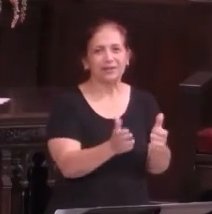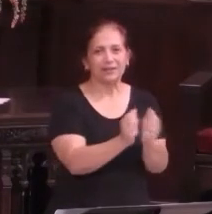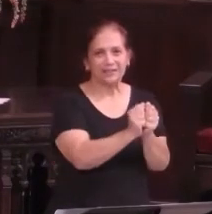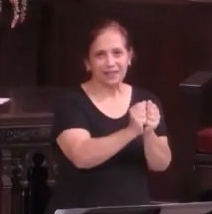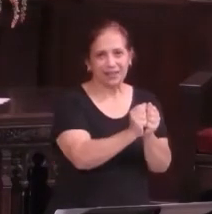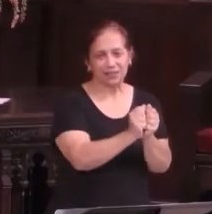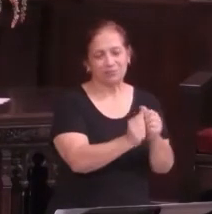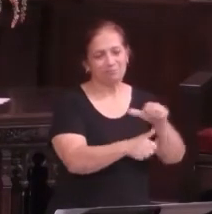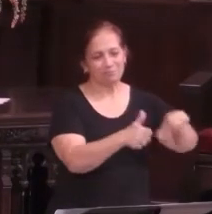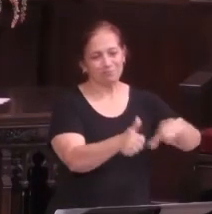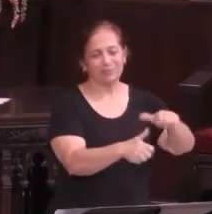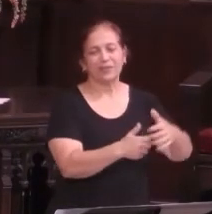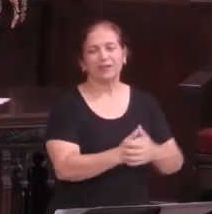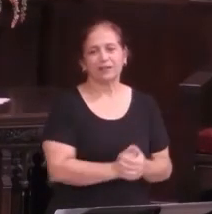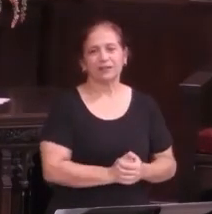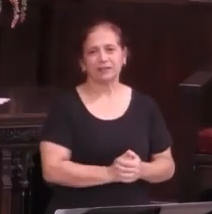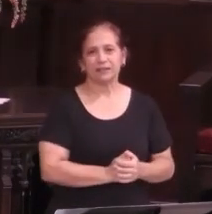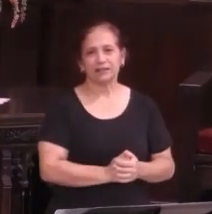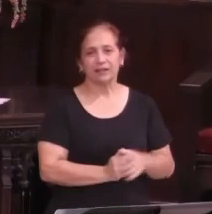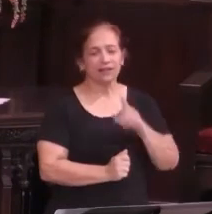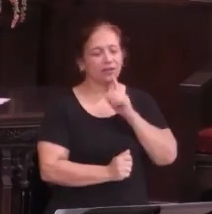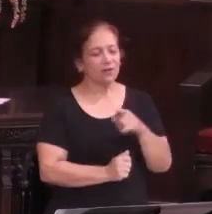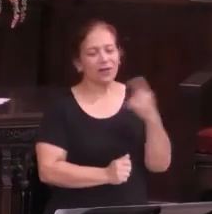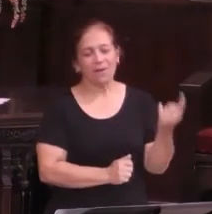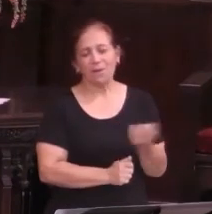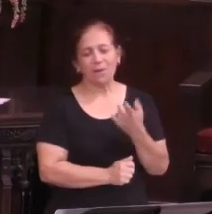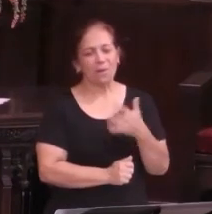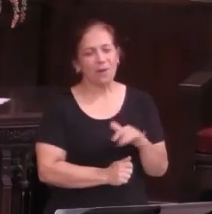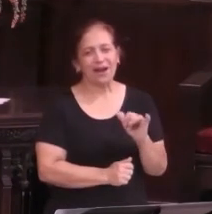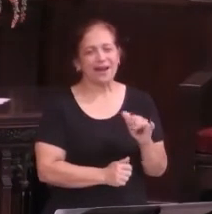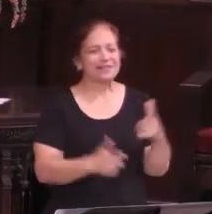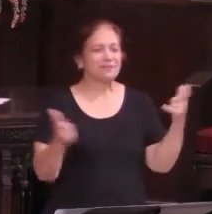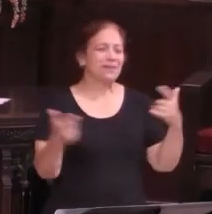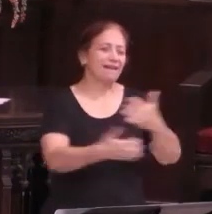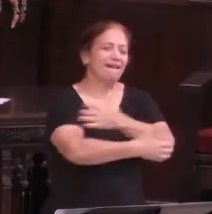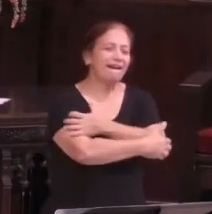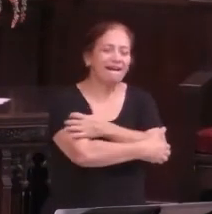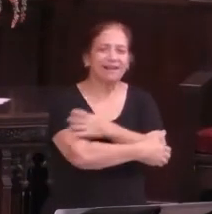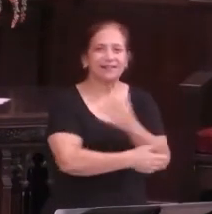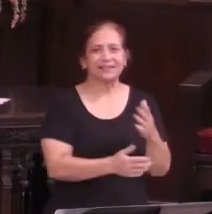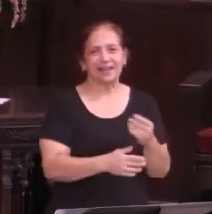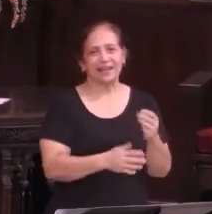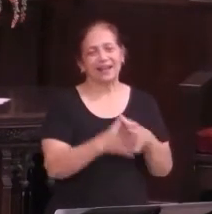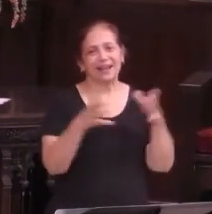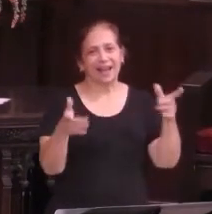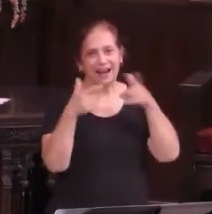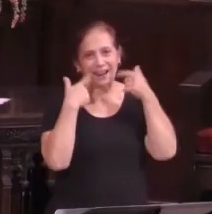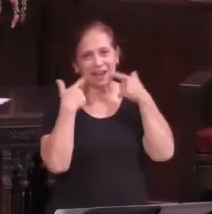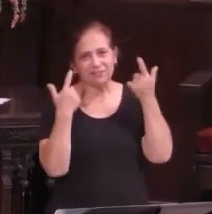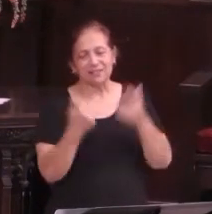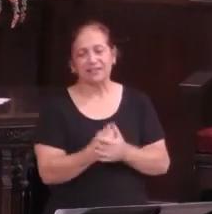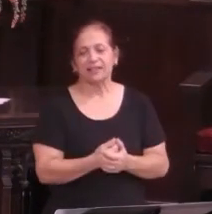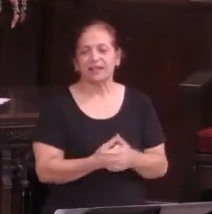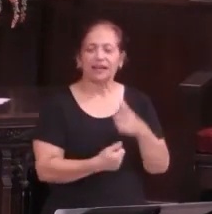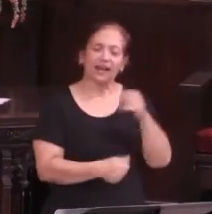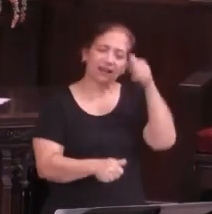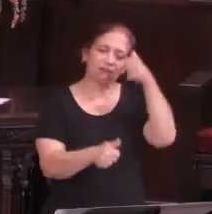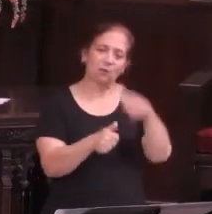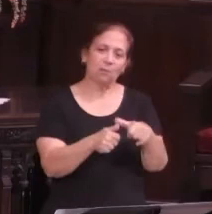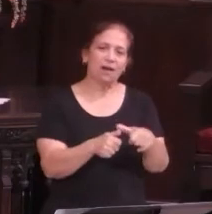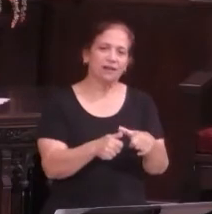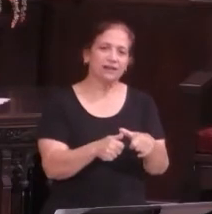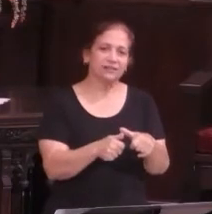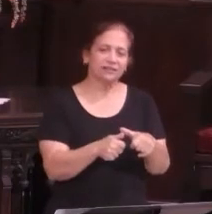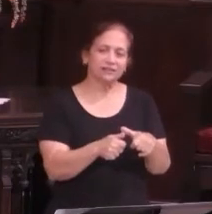another's physical presence. There are always big hugs and lots of giggles, and it's a